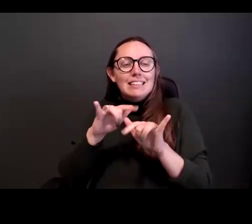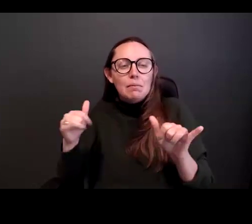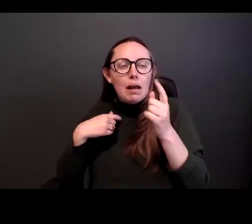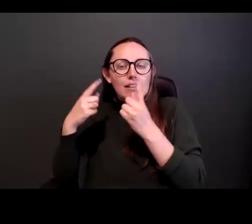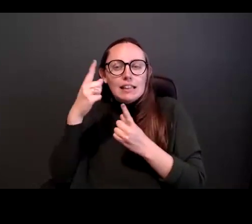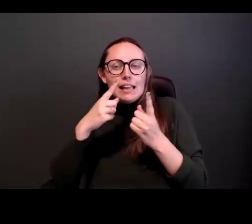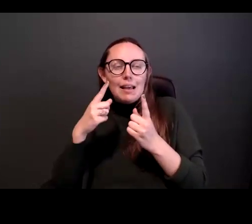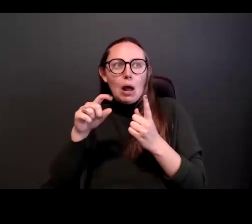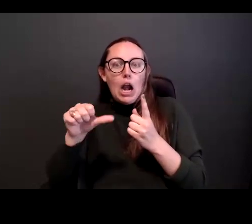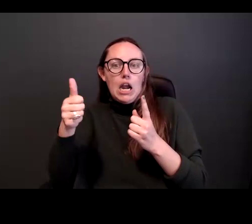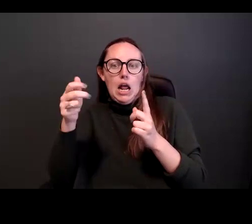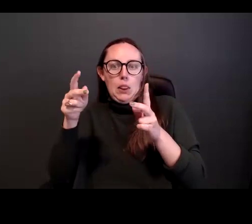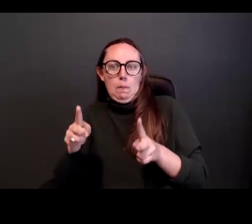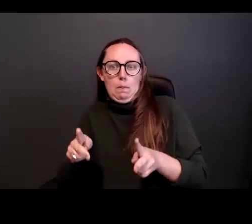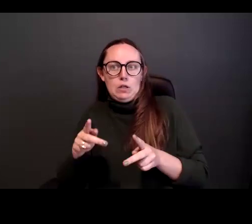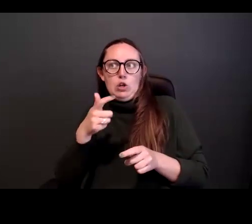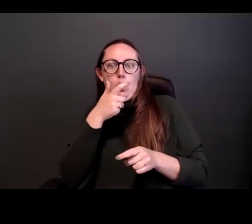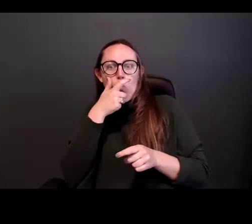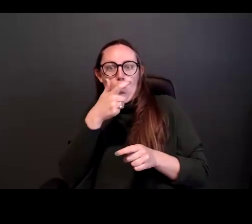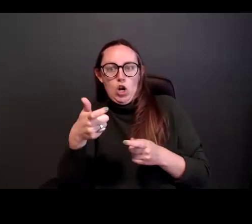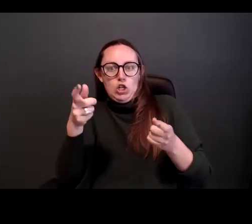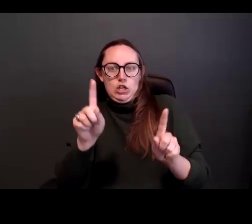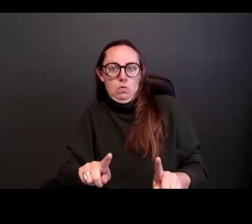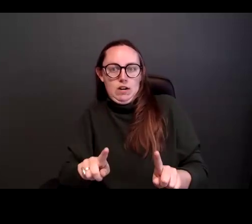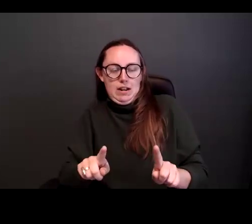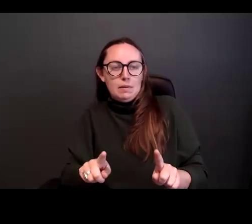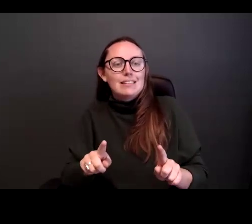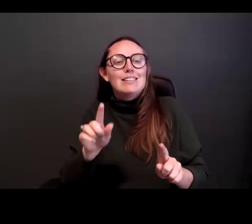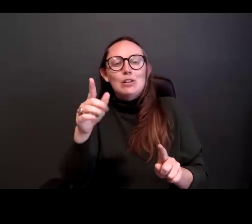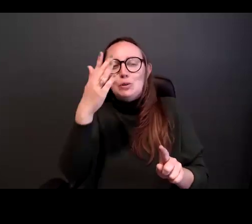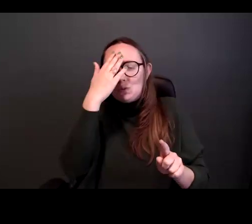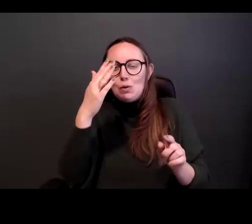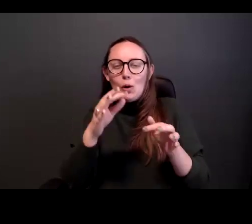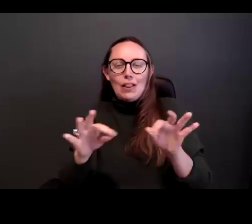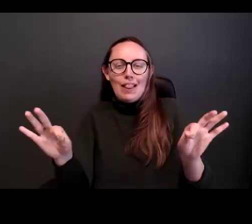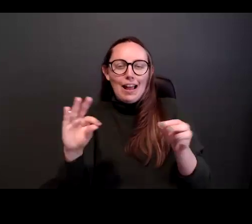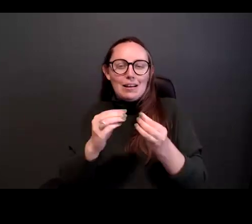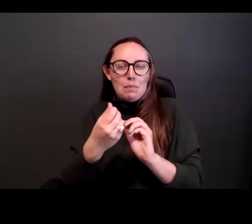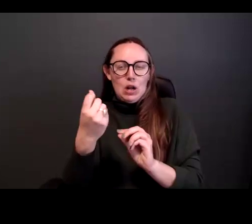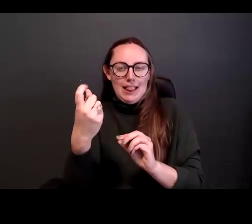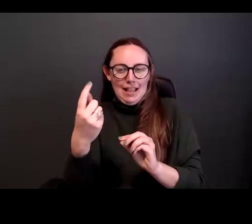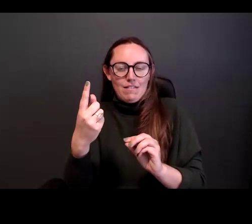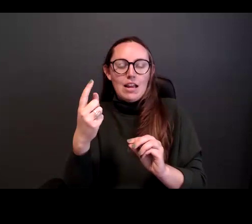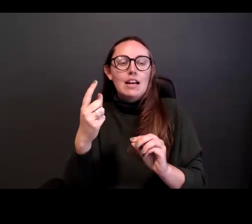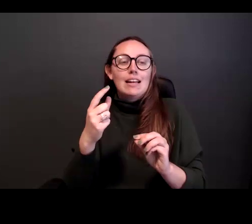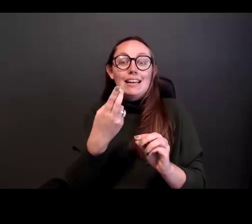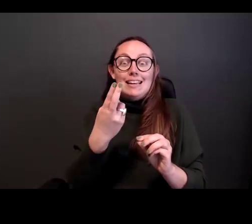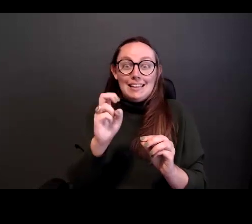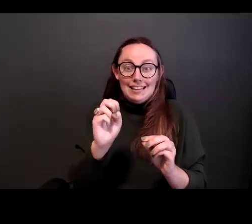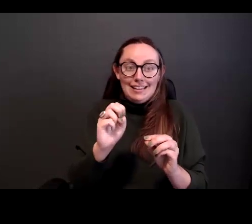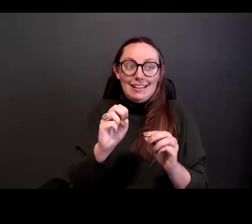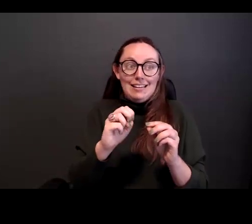there, where he keeps walking past her. I wondered what it would be like to see that as a third